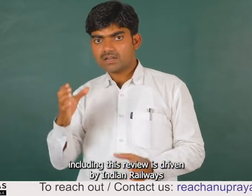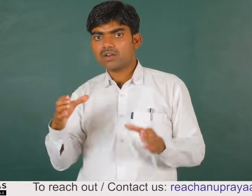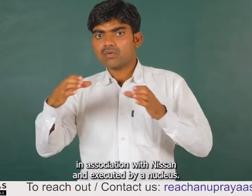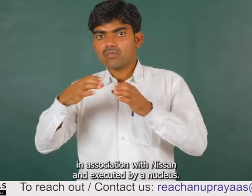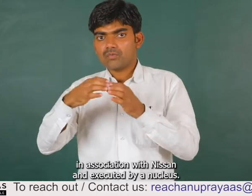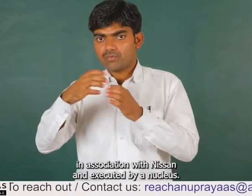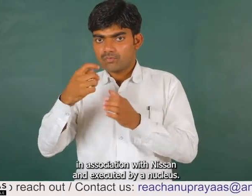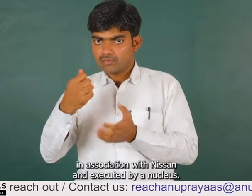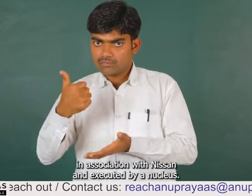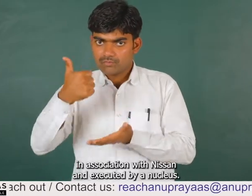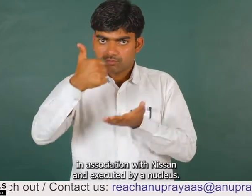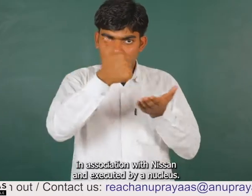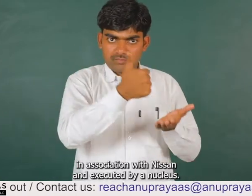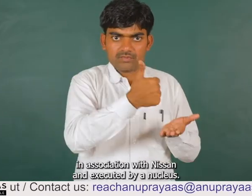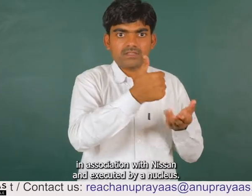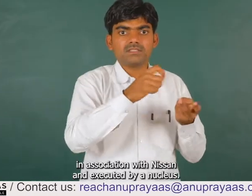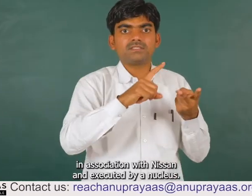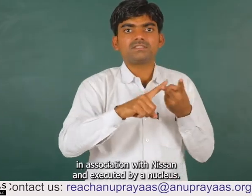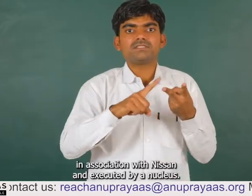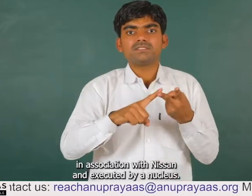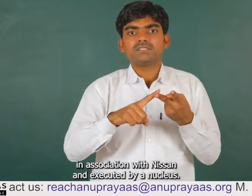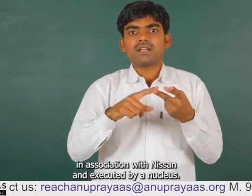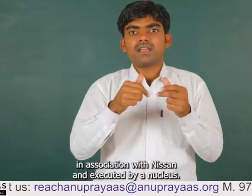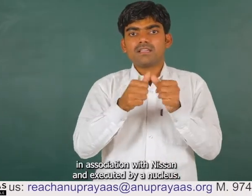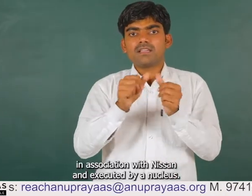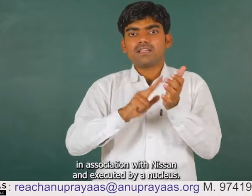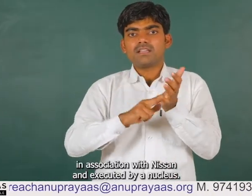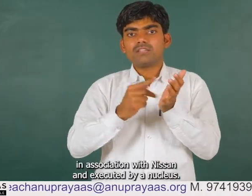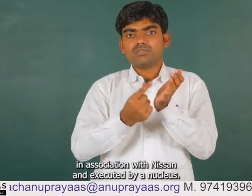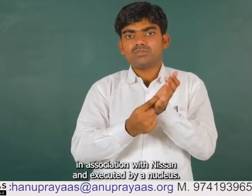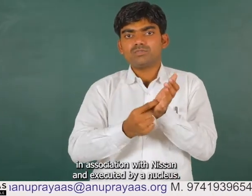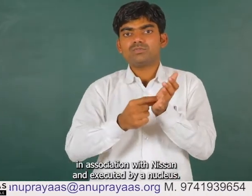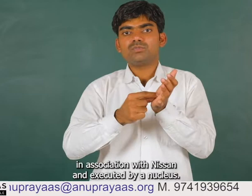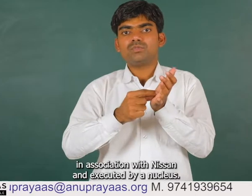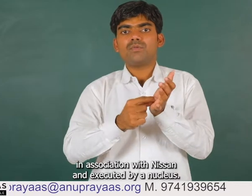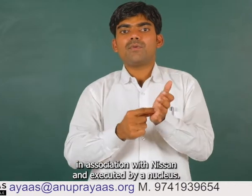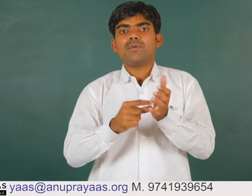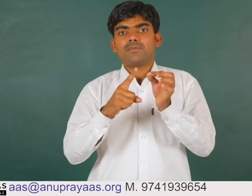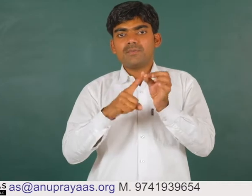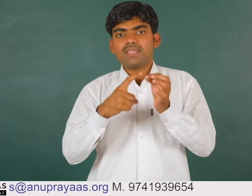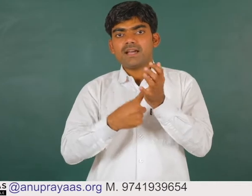Railways in association with Nissan and executed by Anuprayaas.